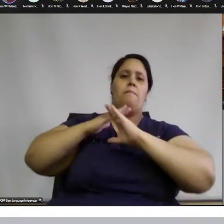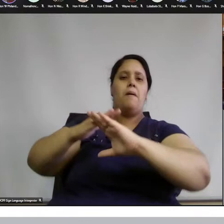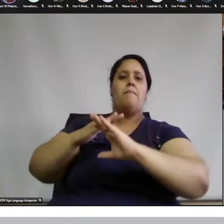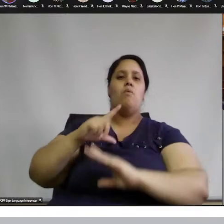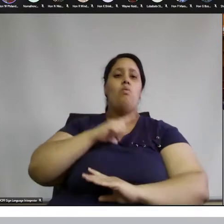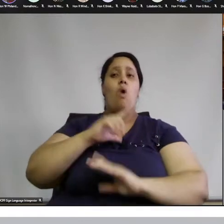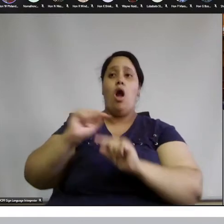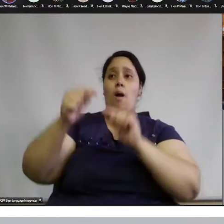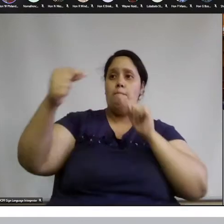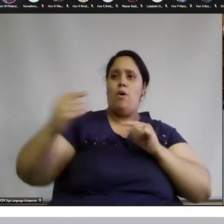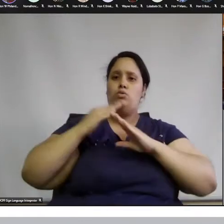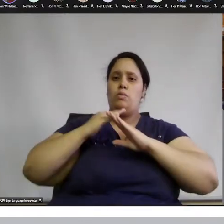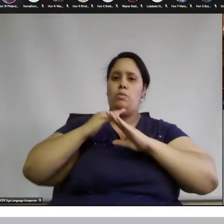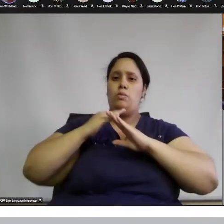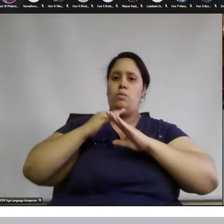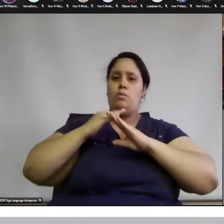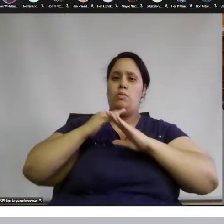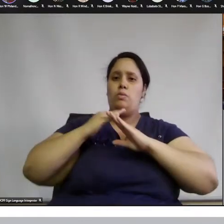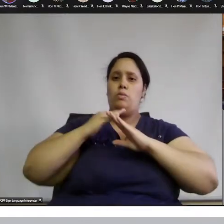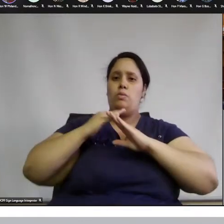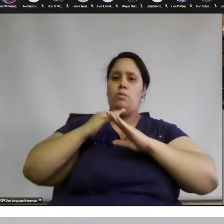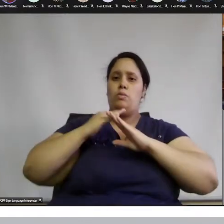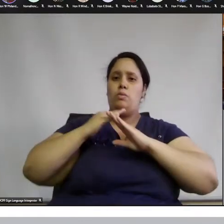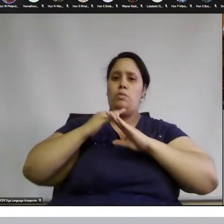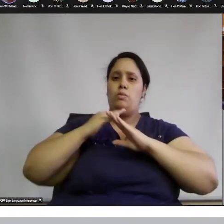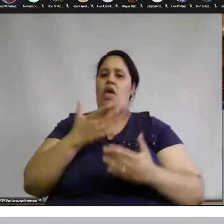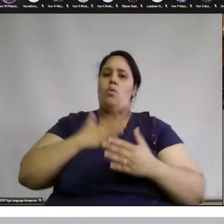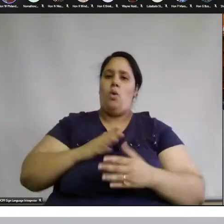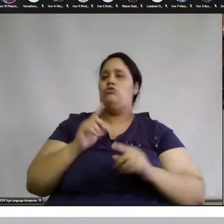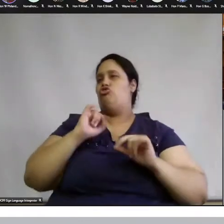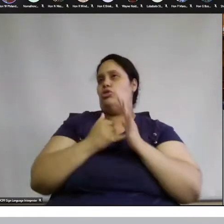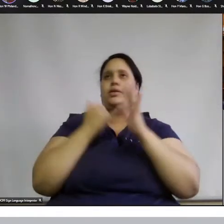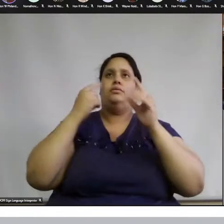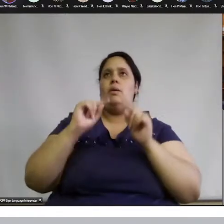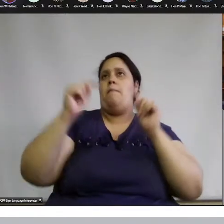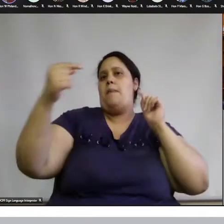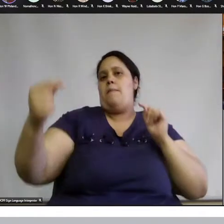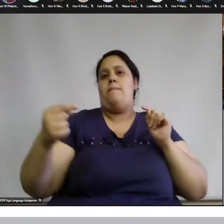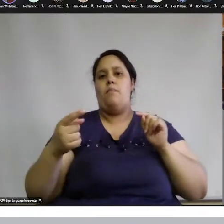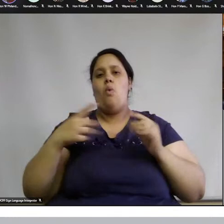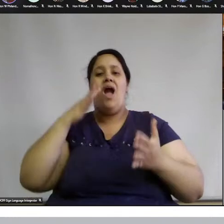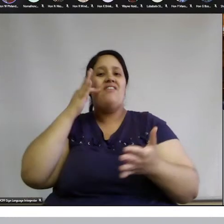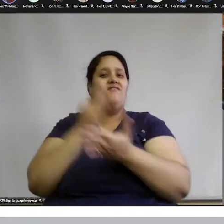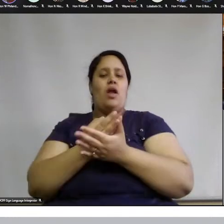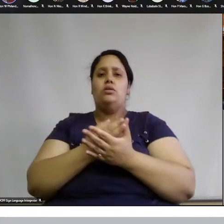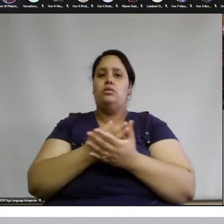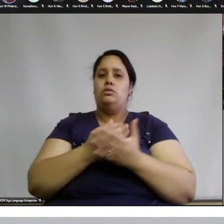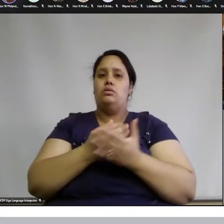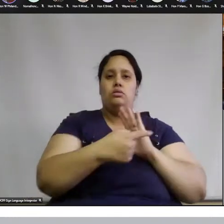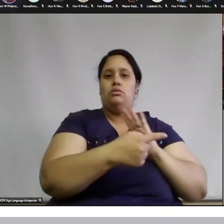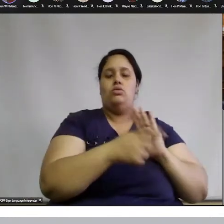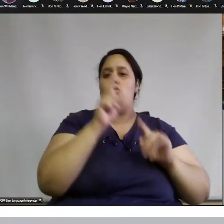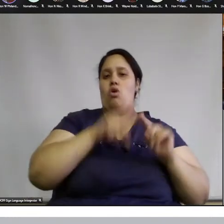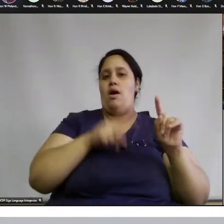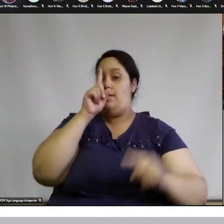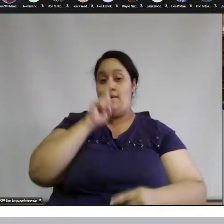are opposing this vote for the sake of being the opposition because the facts are undeniable. And yes, Deputy Speaker, of course